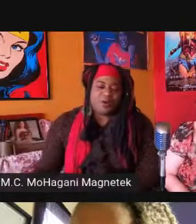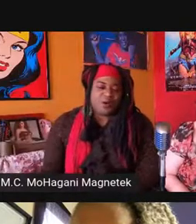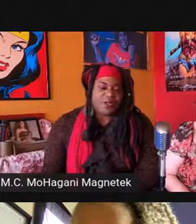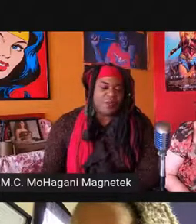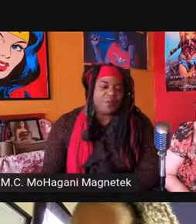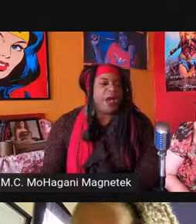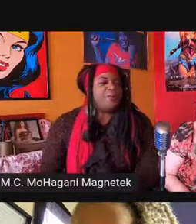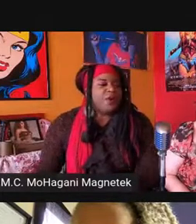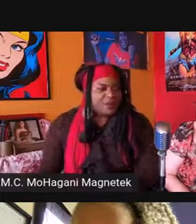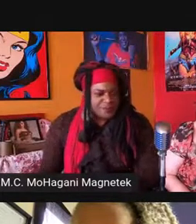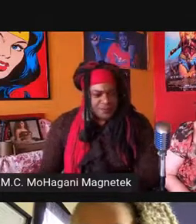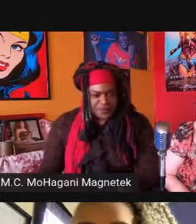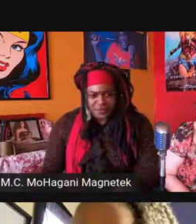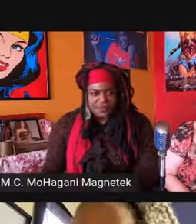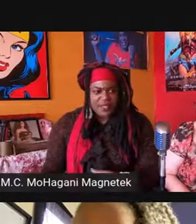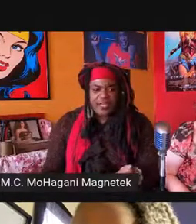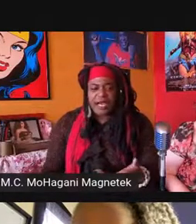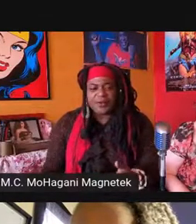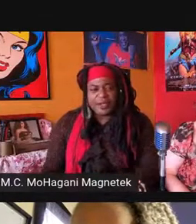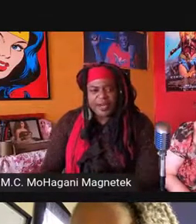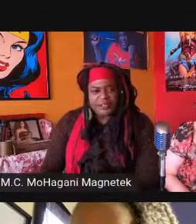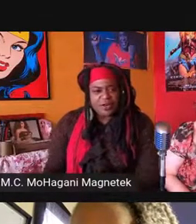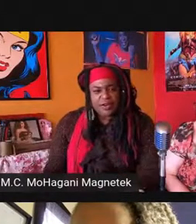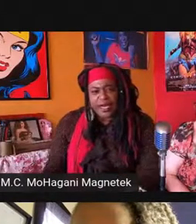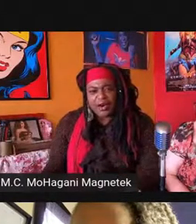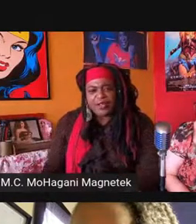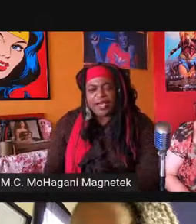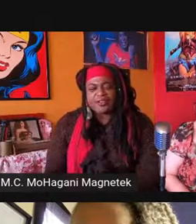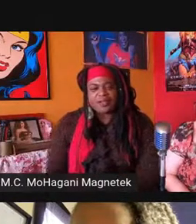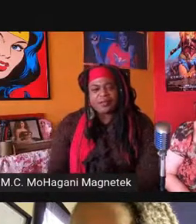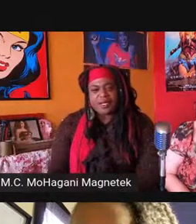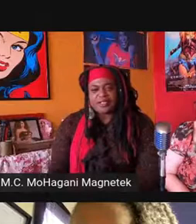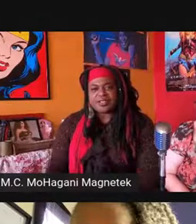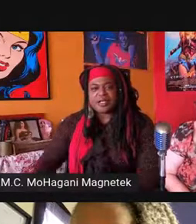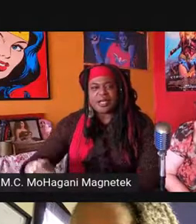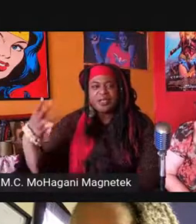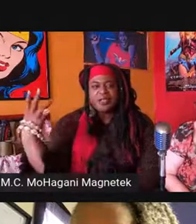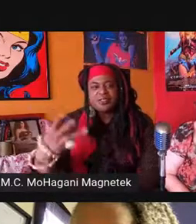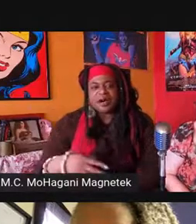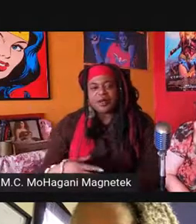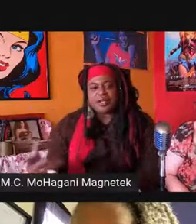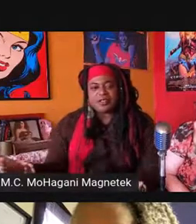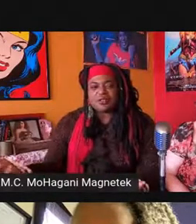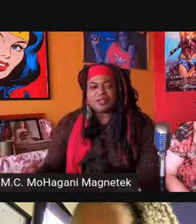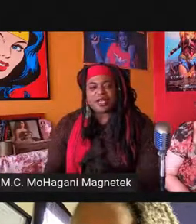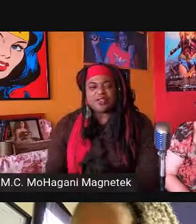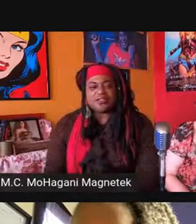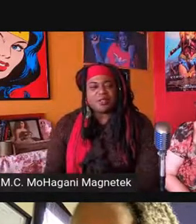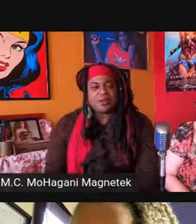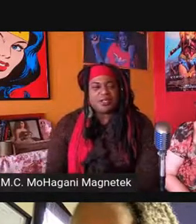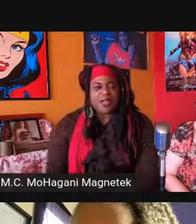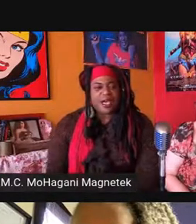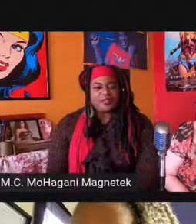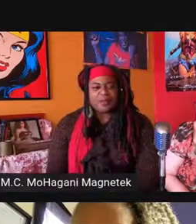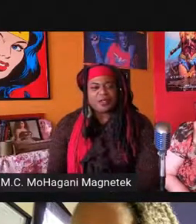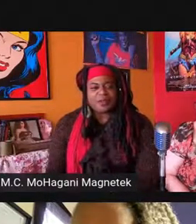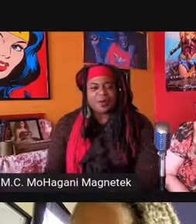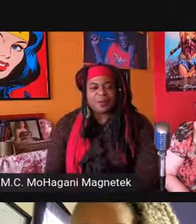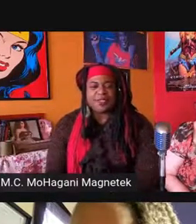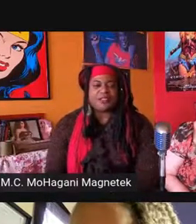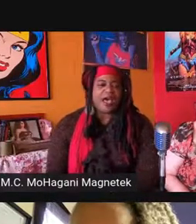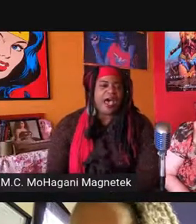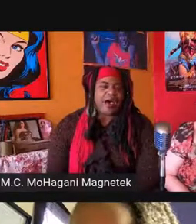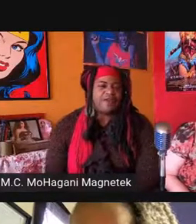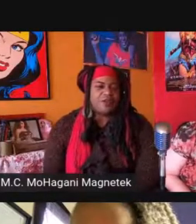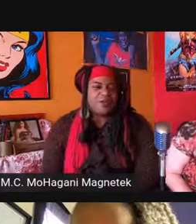the no on Prop 1. And I went in there and said, oh, okay, I only got 3 minutes. And I was like, so I went into like this 3 minute like spoken